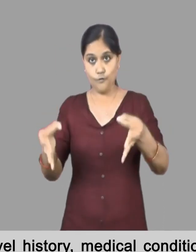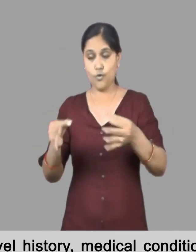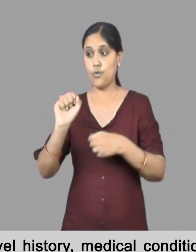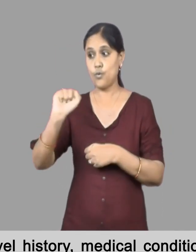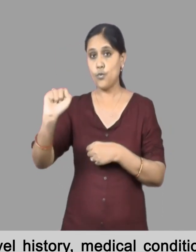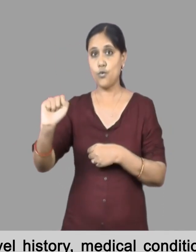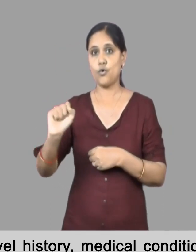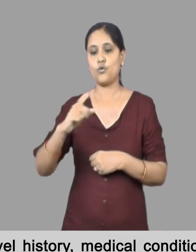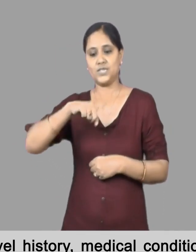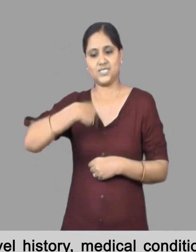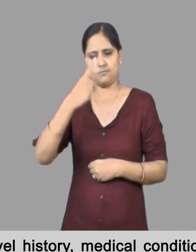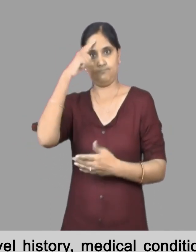reception.